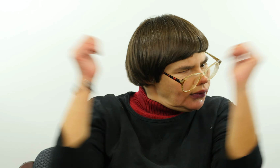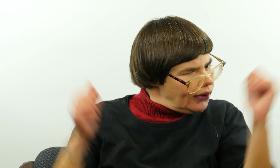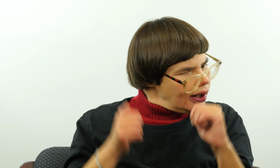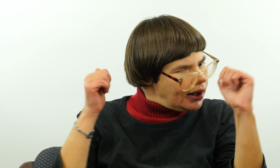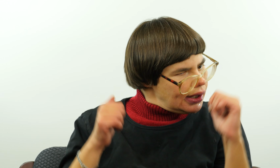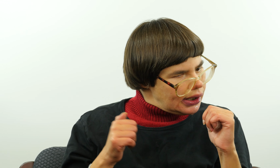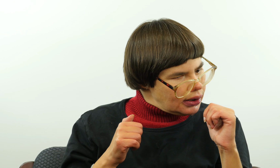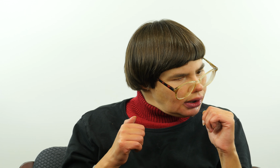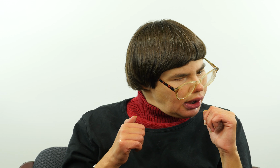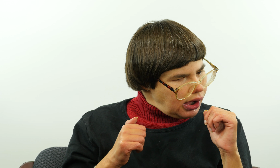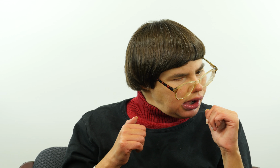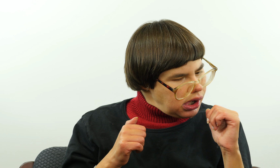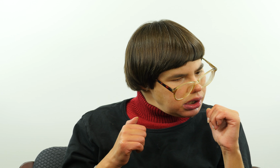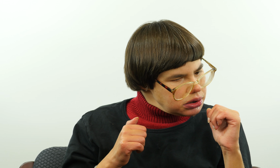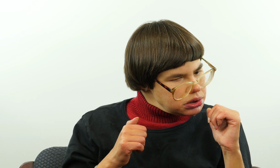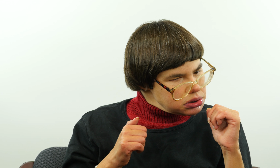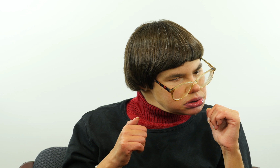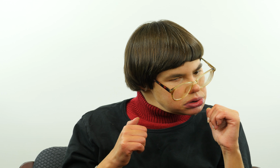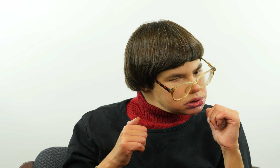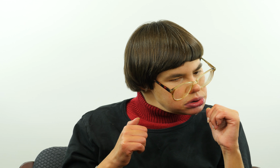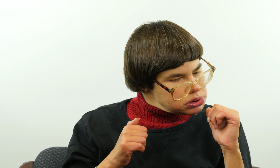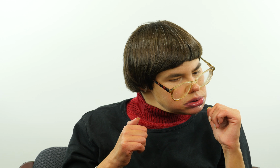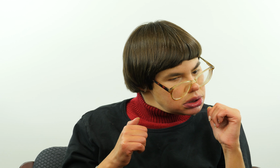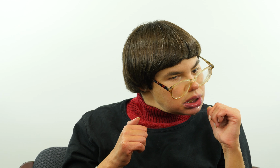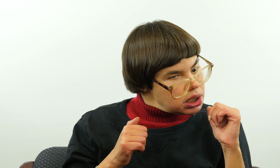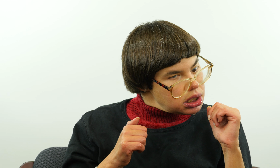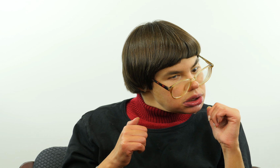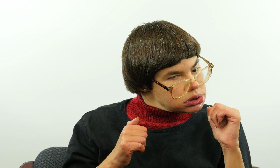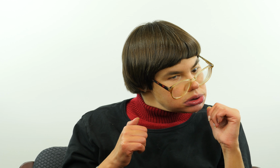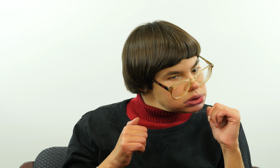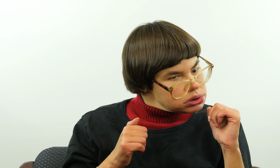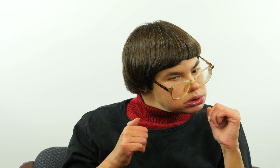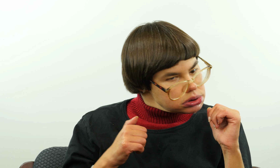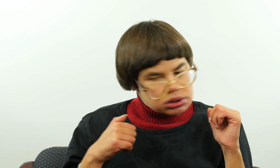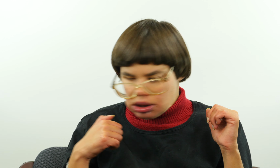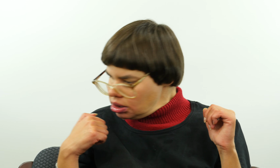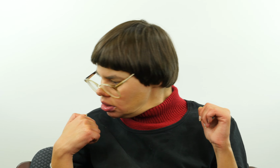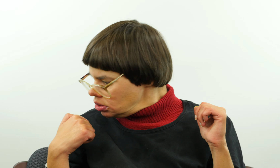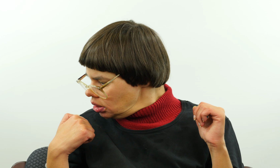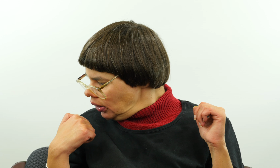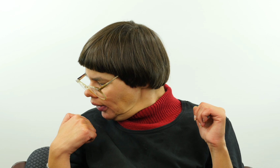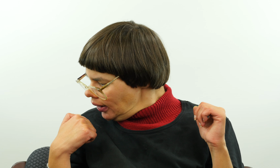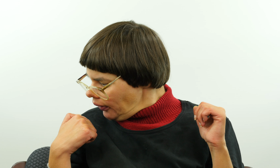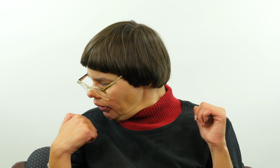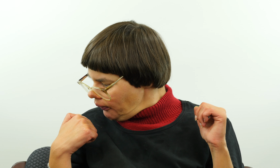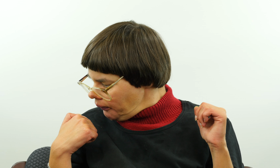I I want to have eight. He's looking forward to the donuts. Yeah. I want to have them.